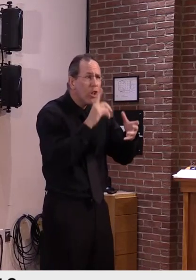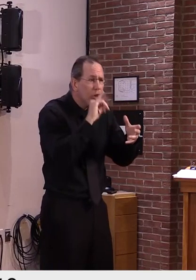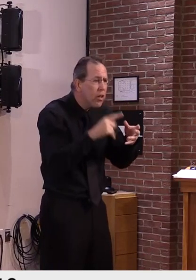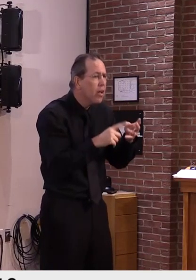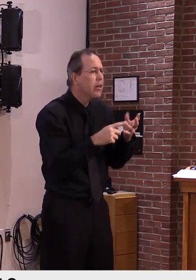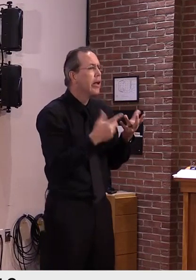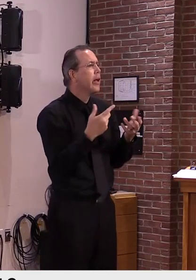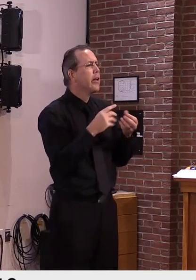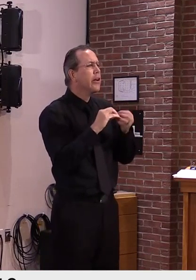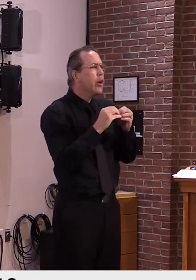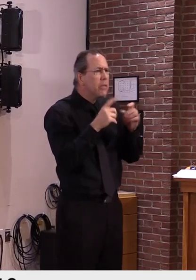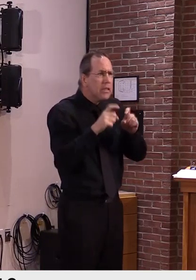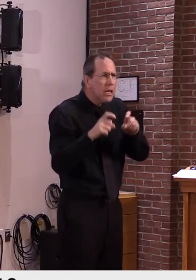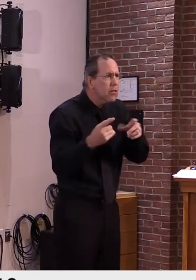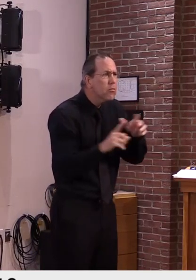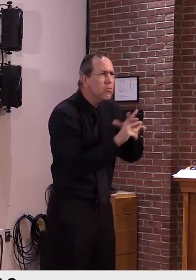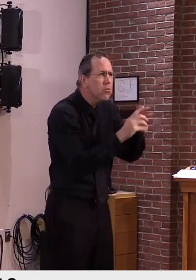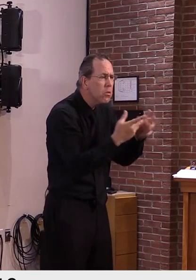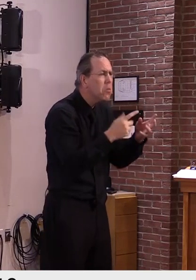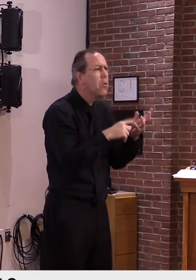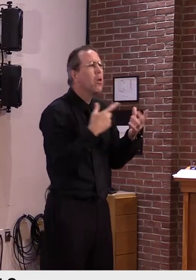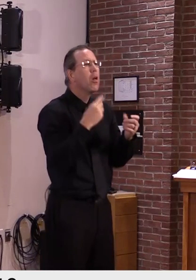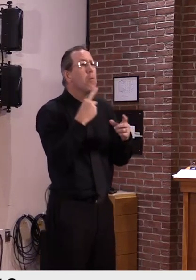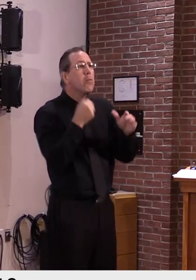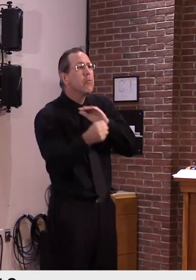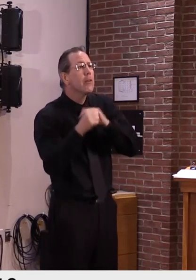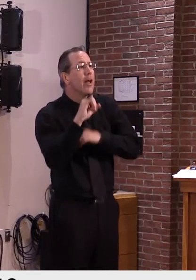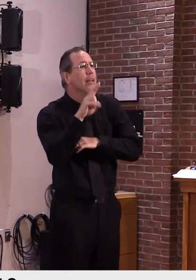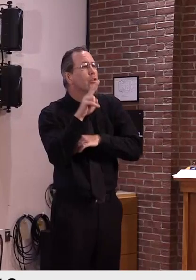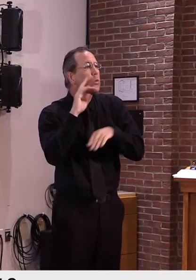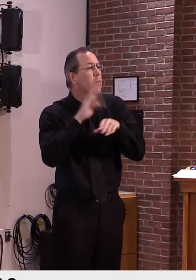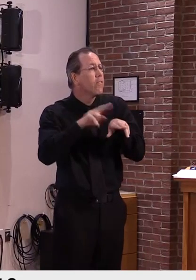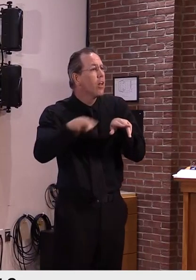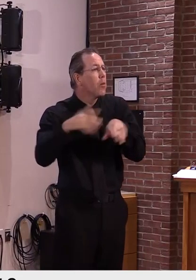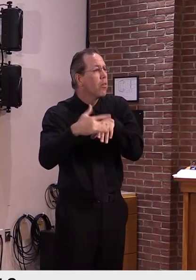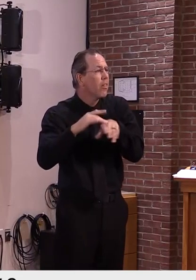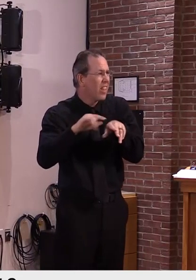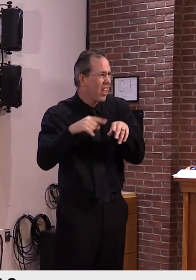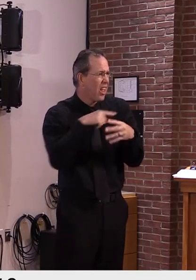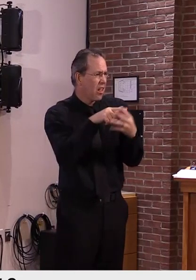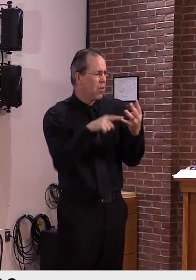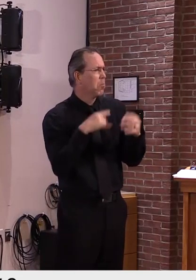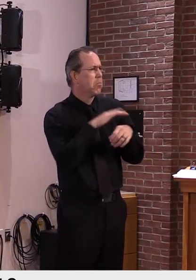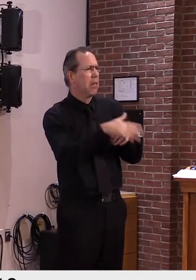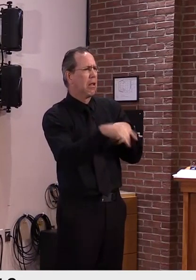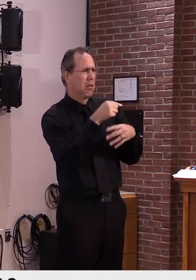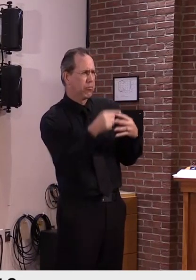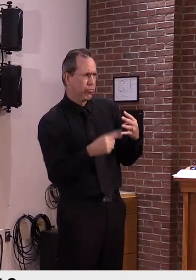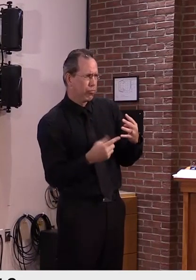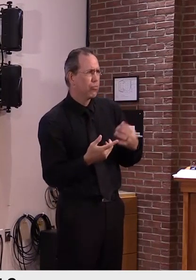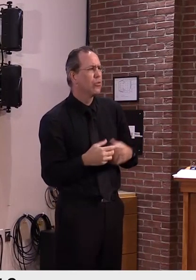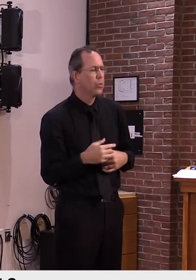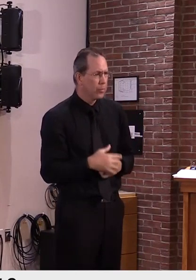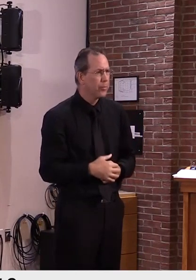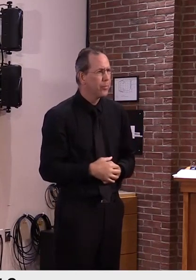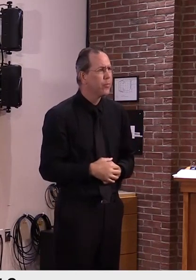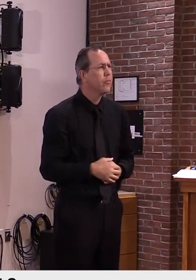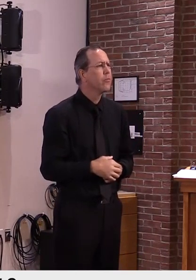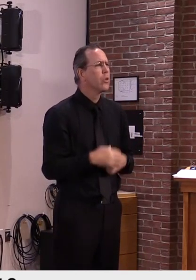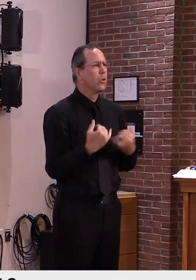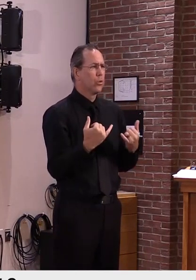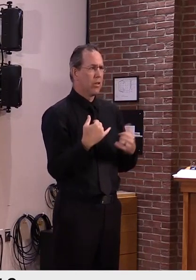and facility that we have to treat people remains very high. So we have plenty of hospital capacity with 2 people in the hospital today and no